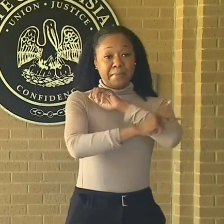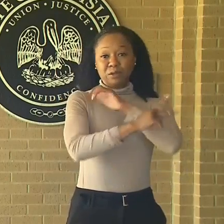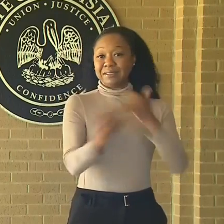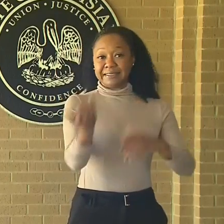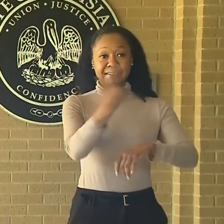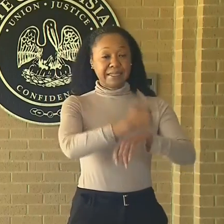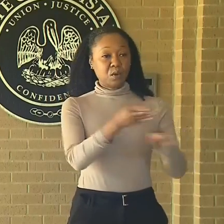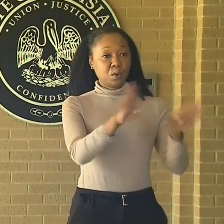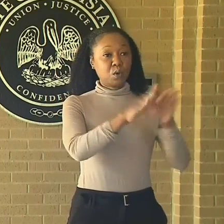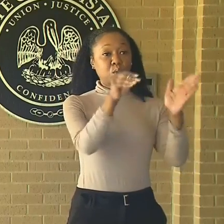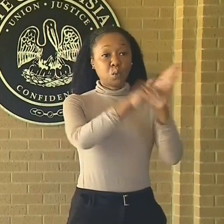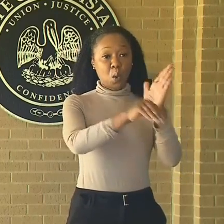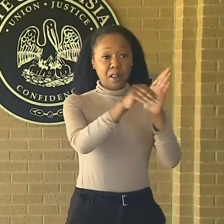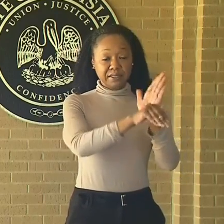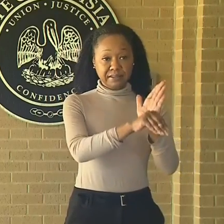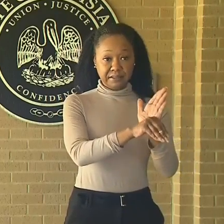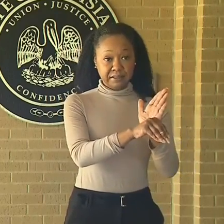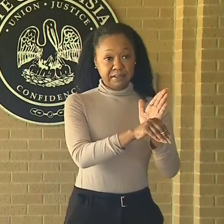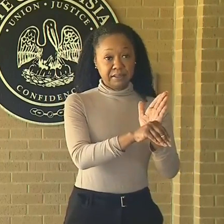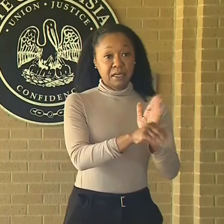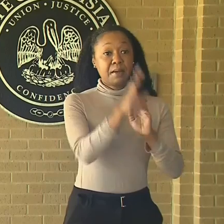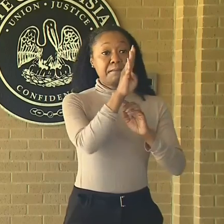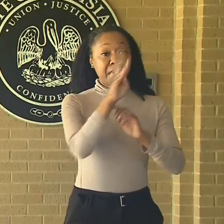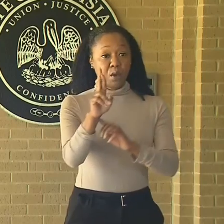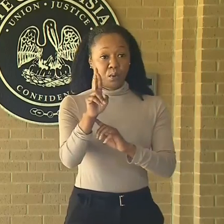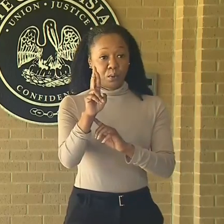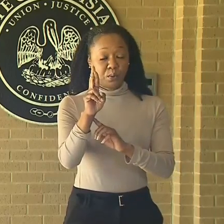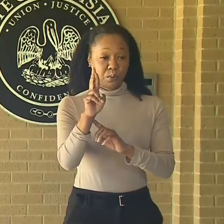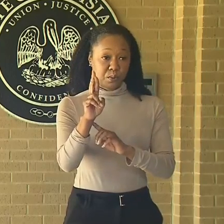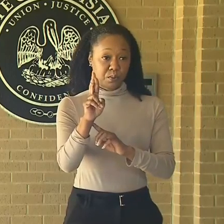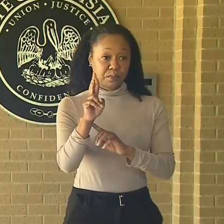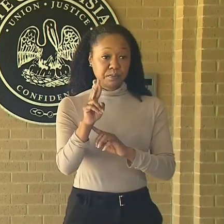today: New Orleans, Baton Rouge,